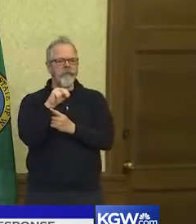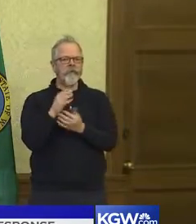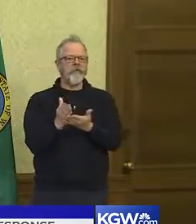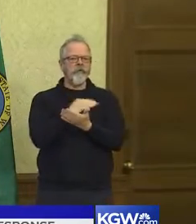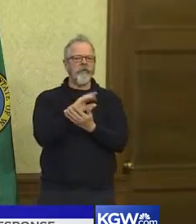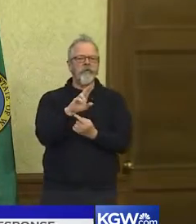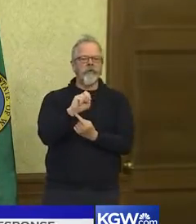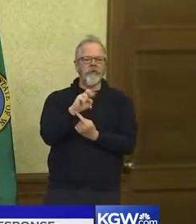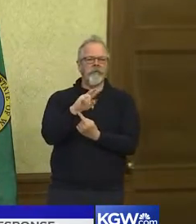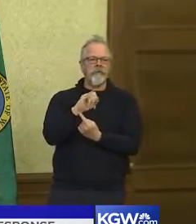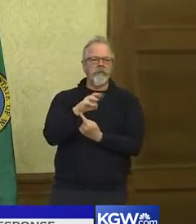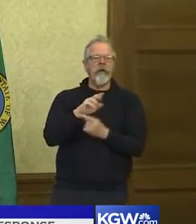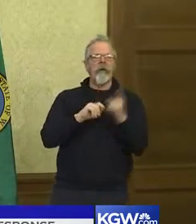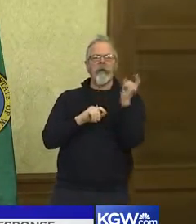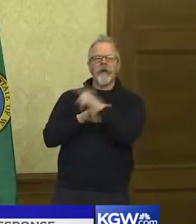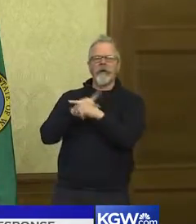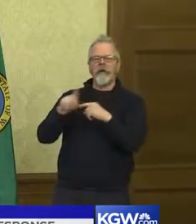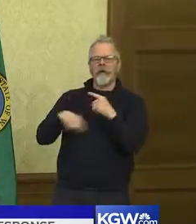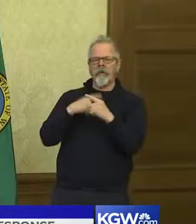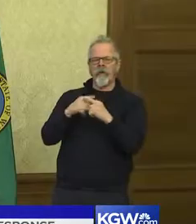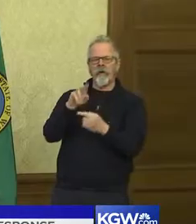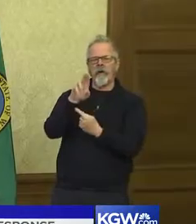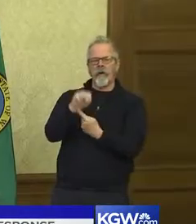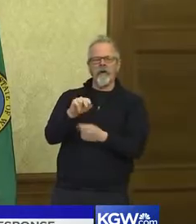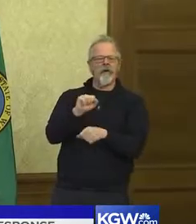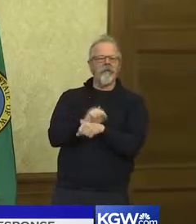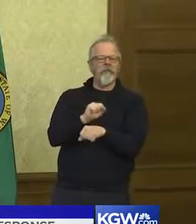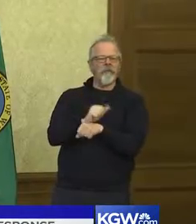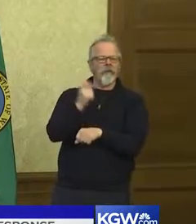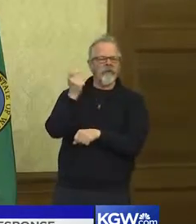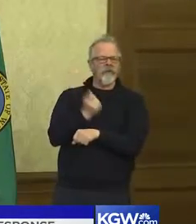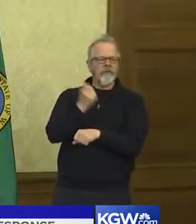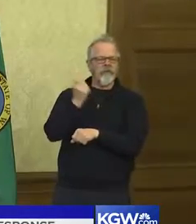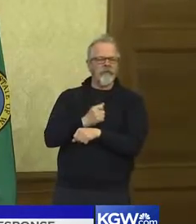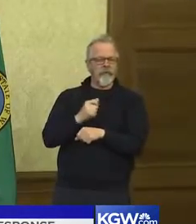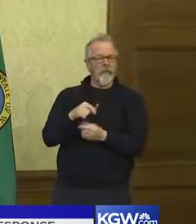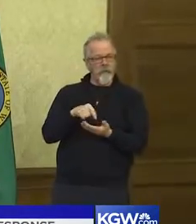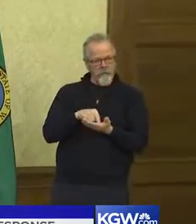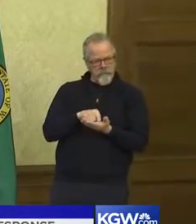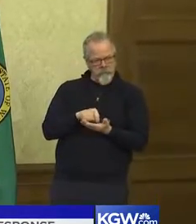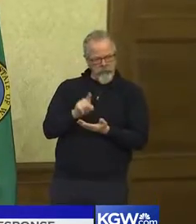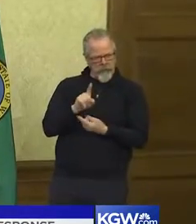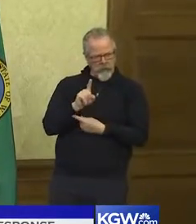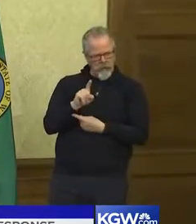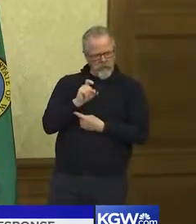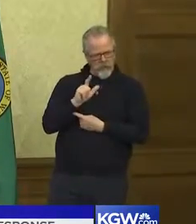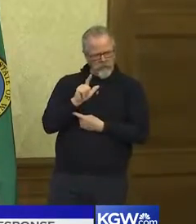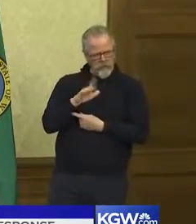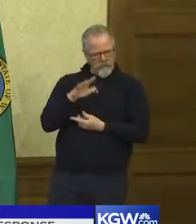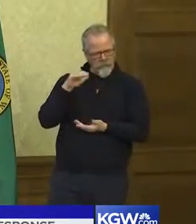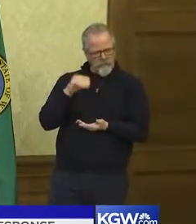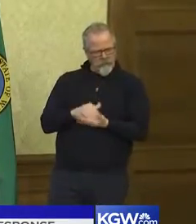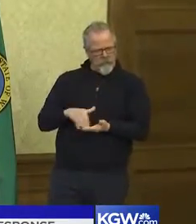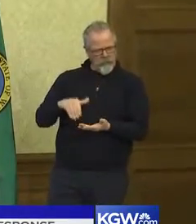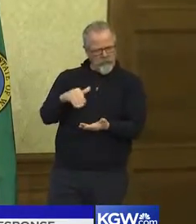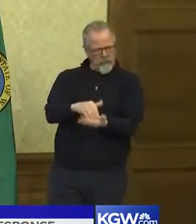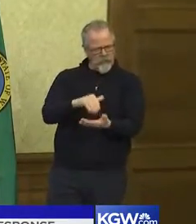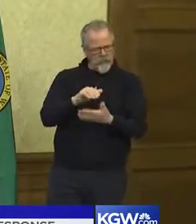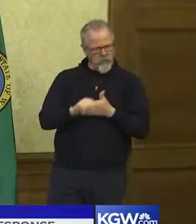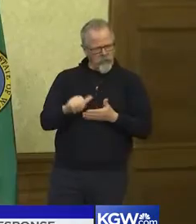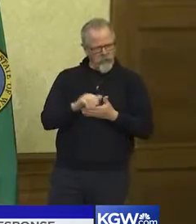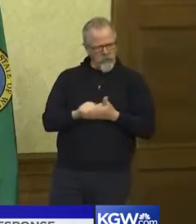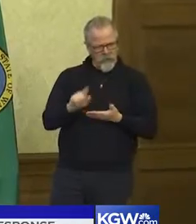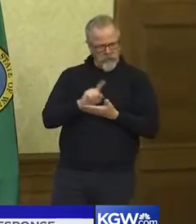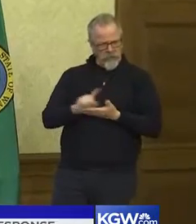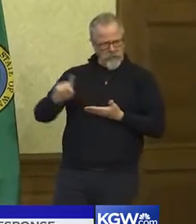and $125 million last week. How long can the trust fund remain solvent at